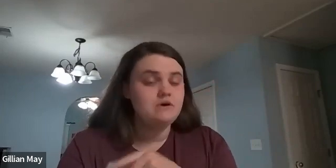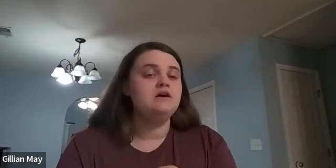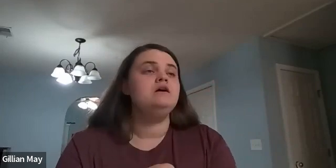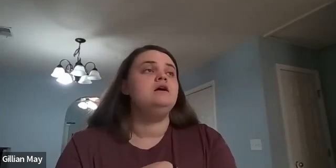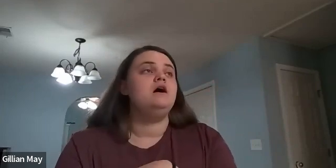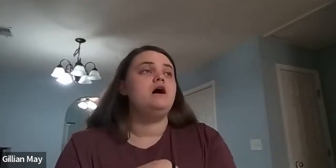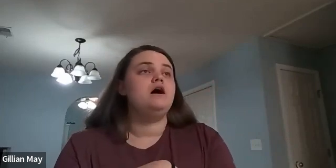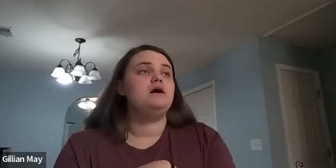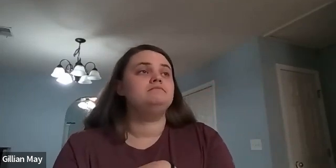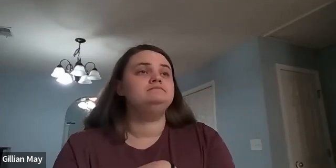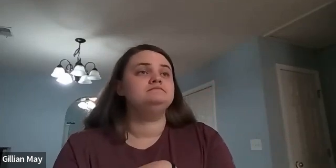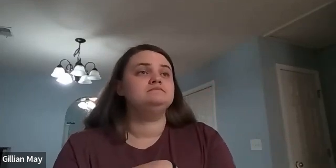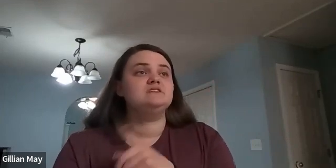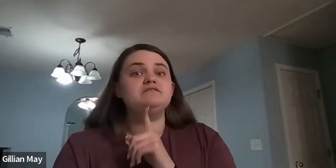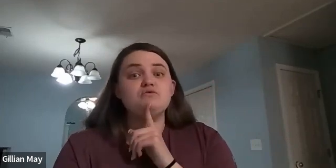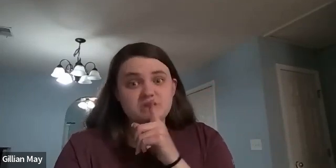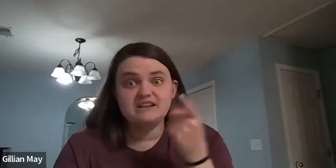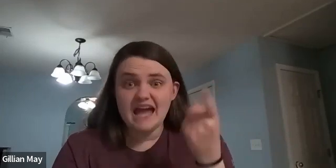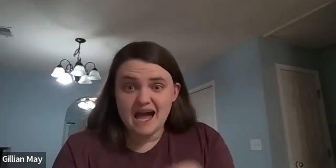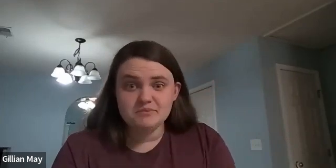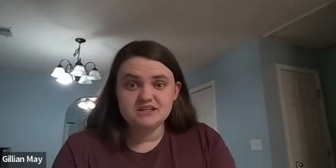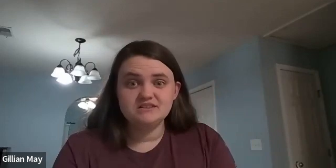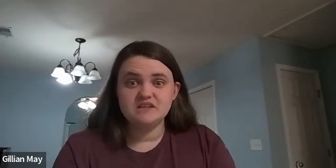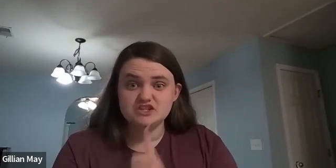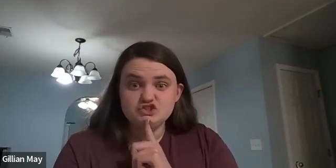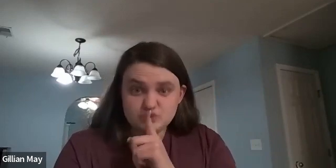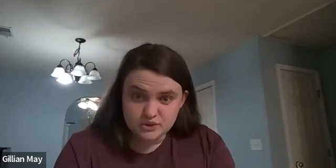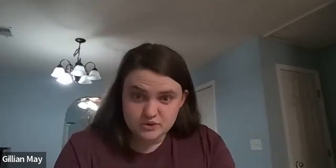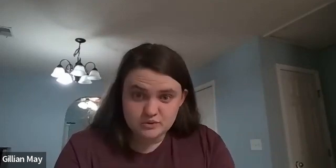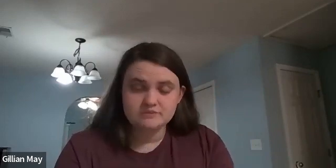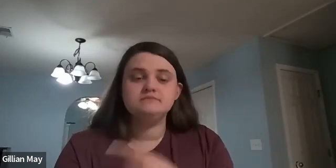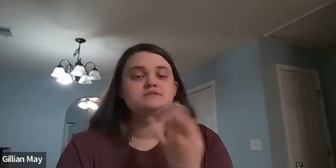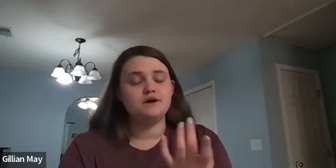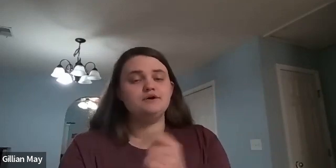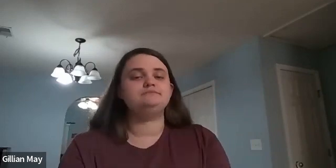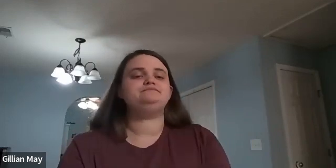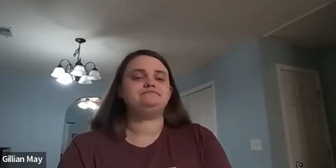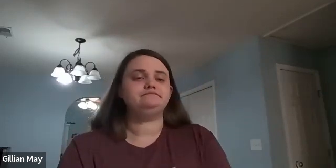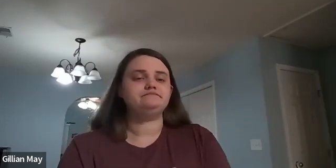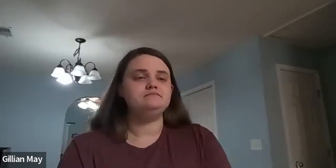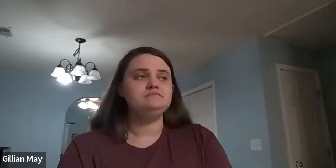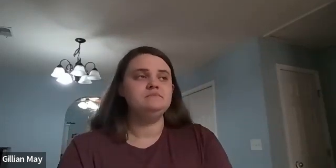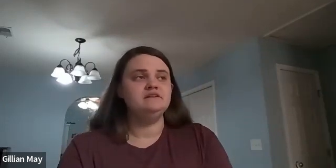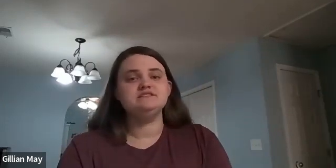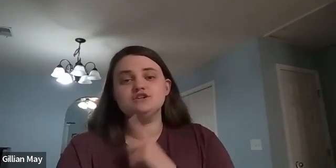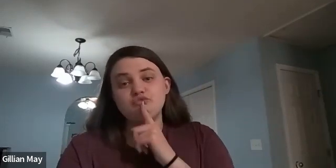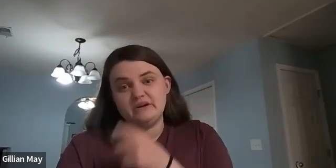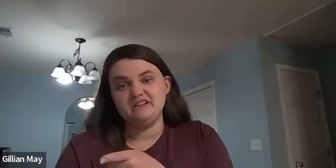true. Like that really happened. That's true. So this is also really